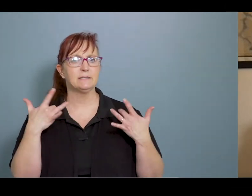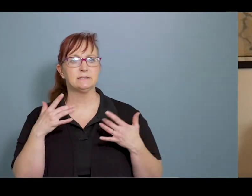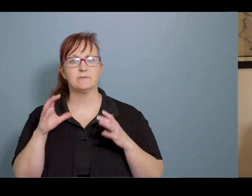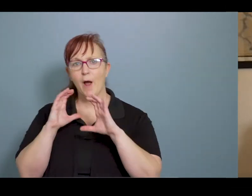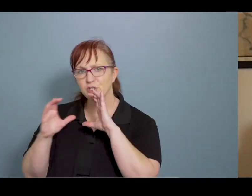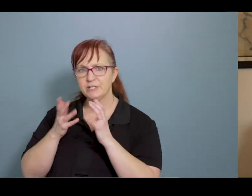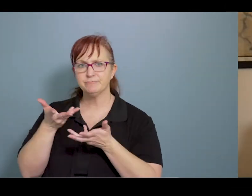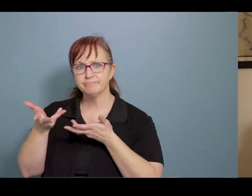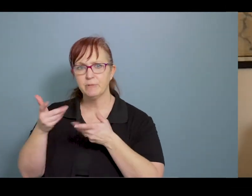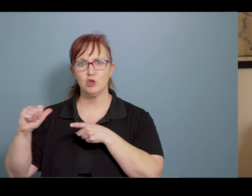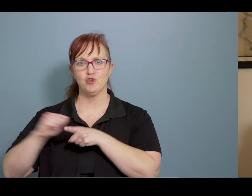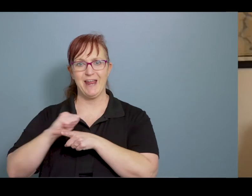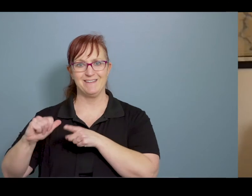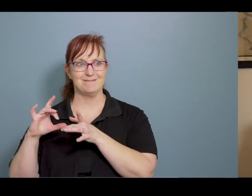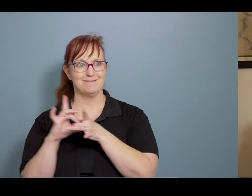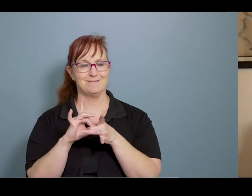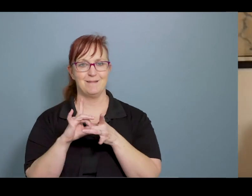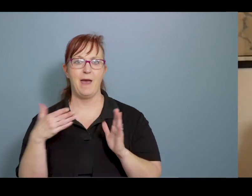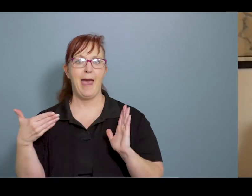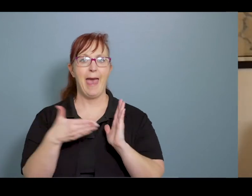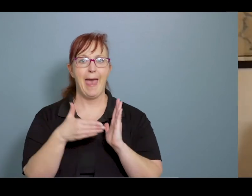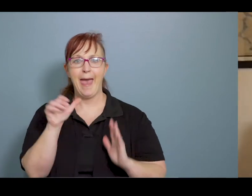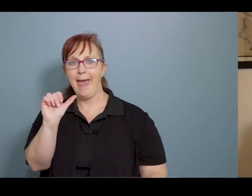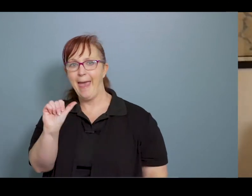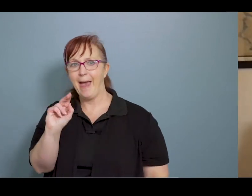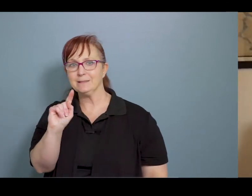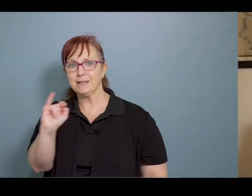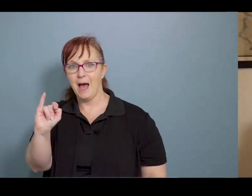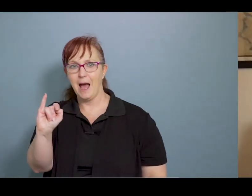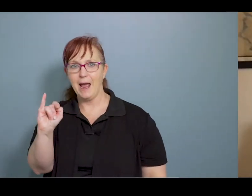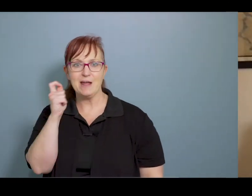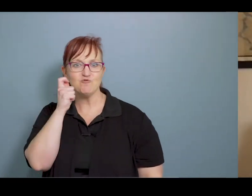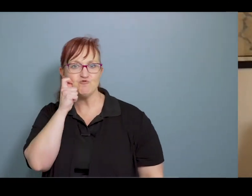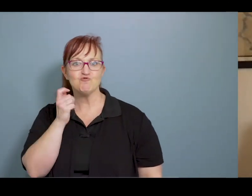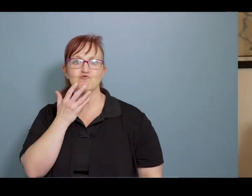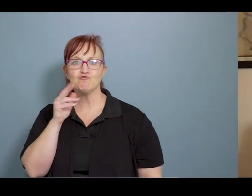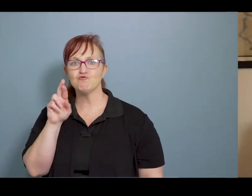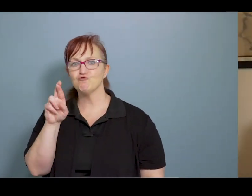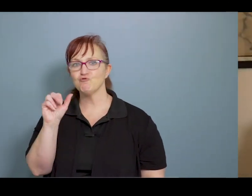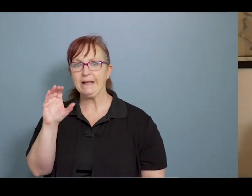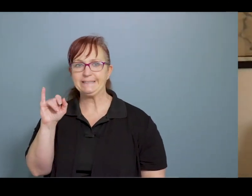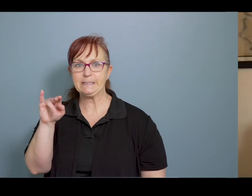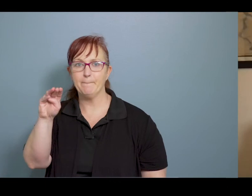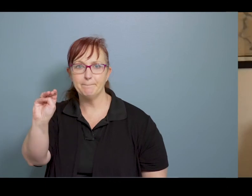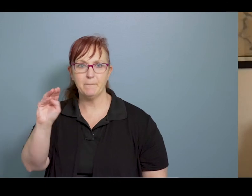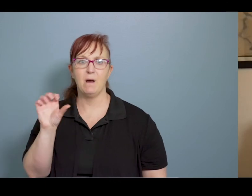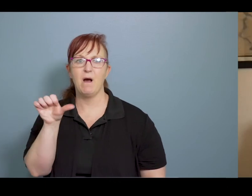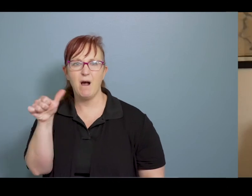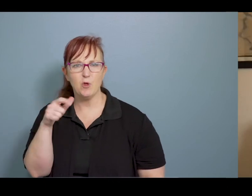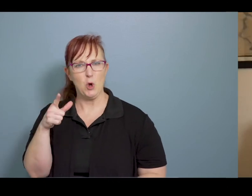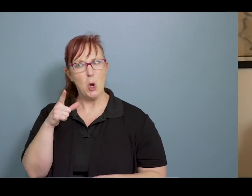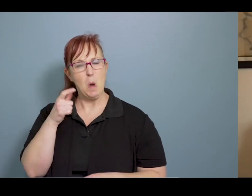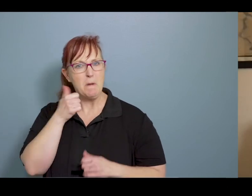training around anti-racism and some of the social issues that we